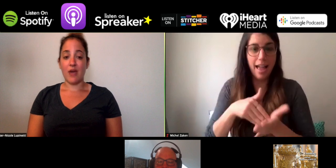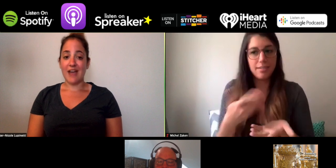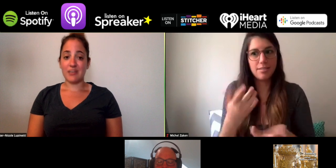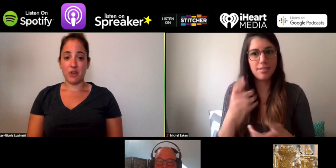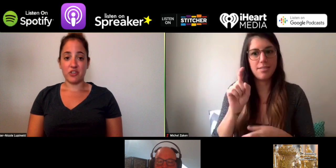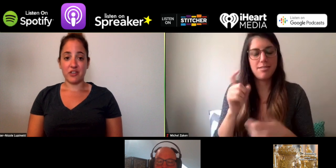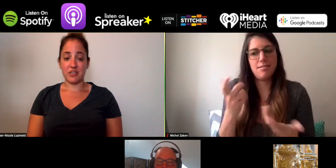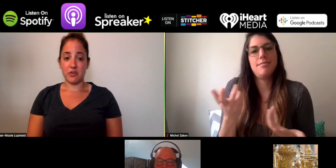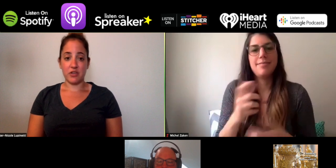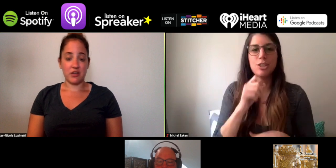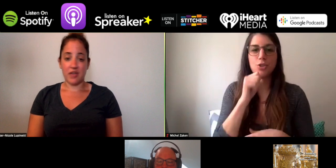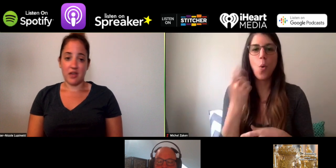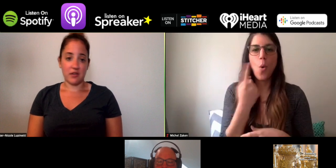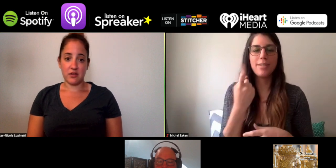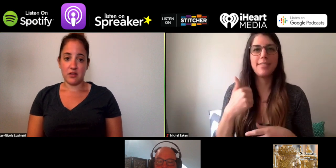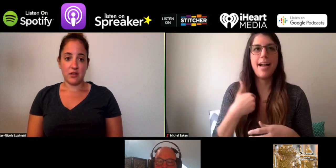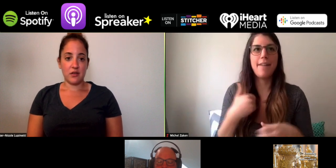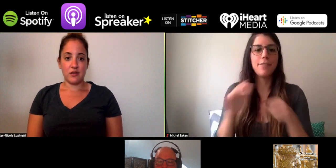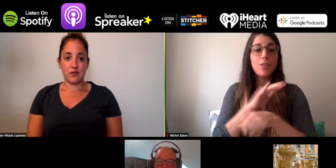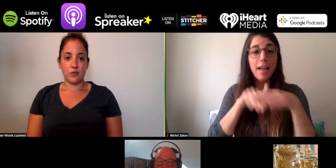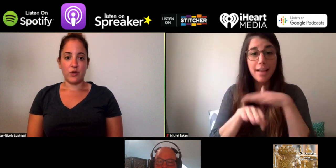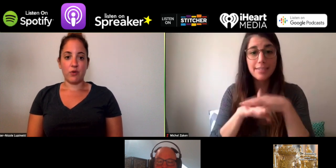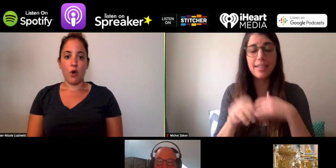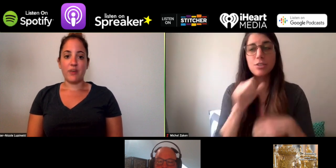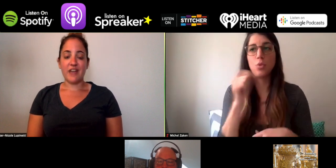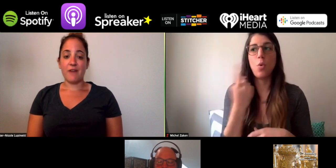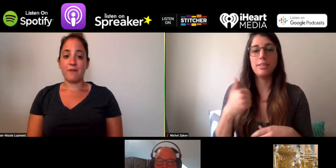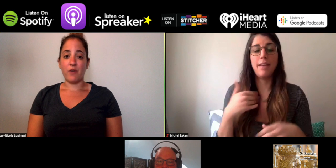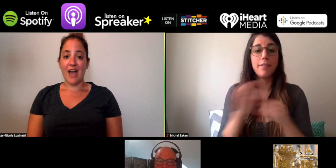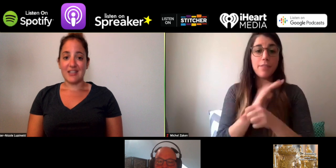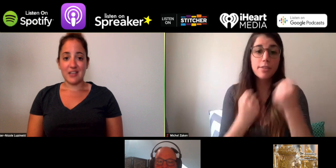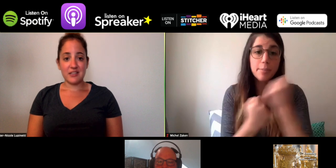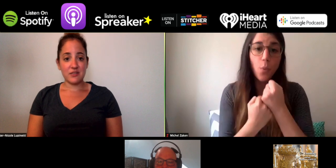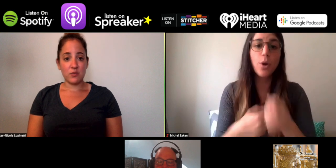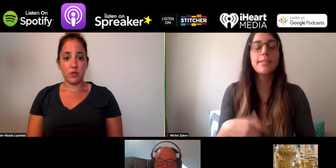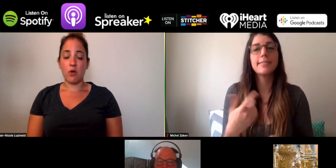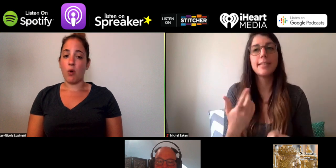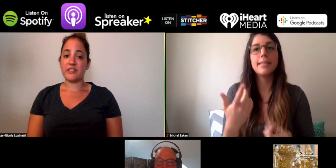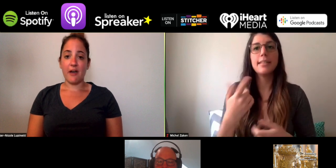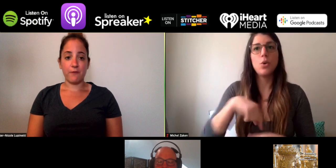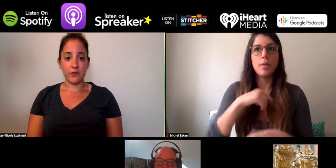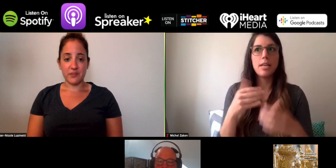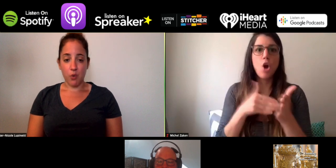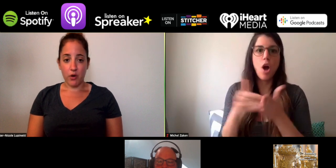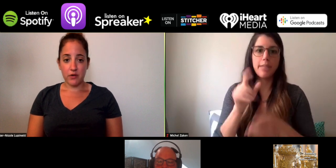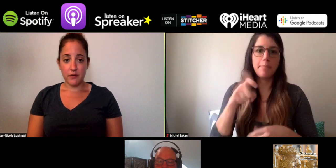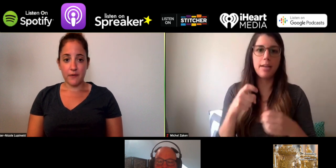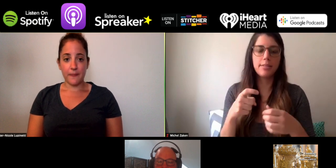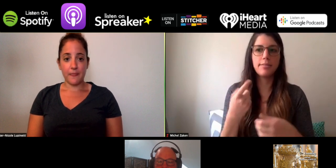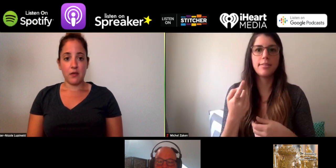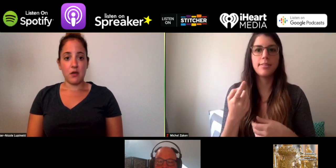You know, as a marginalized community, again, we don't always have full access. We don't always have full